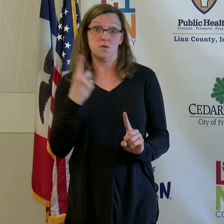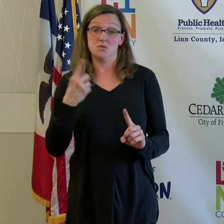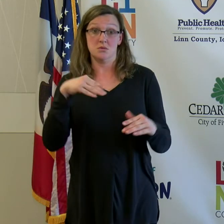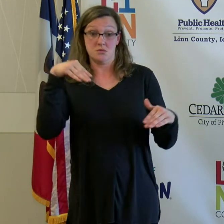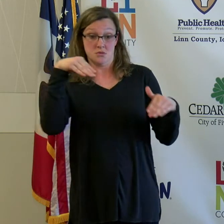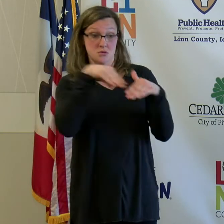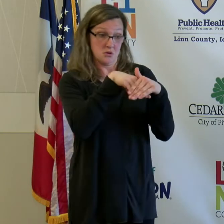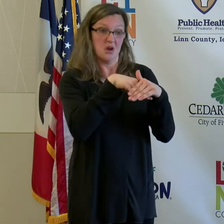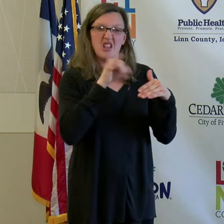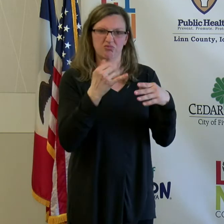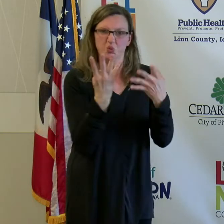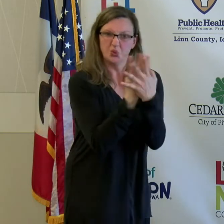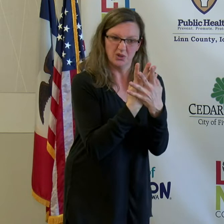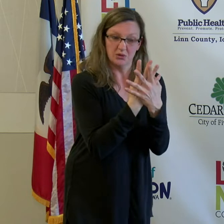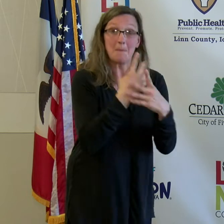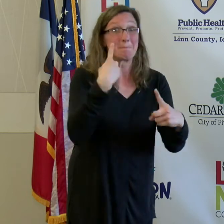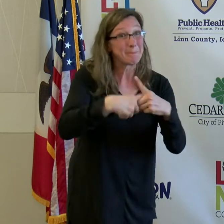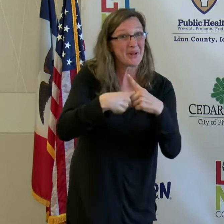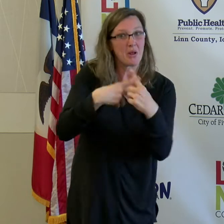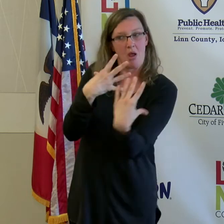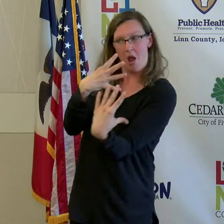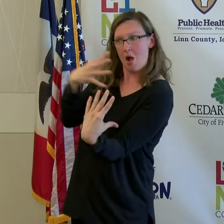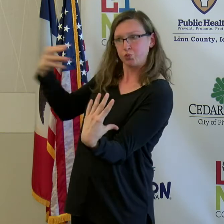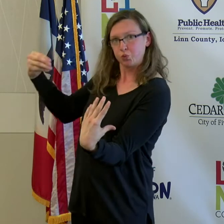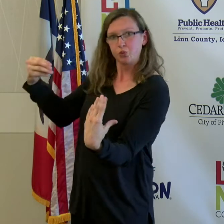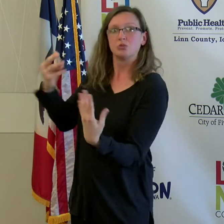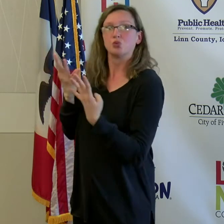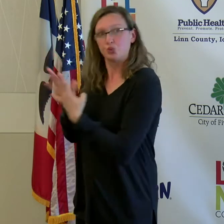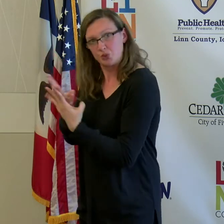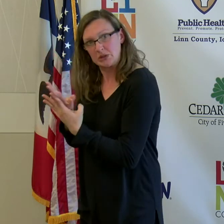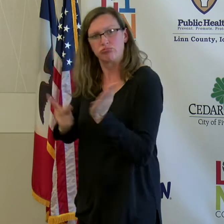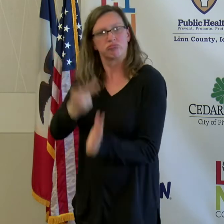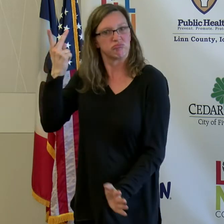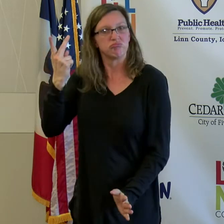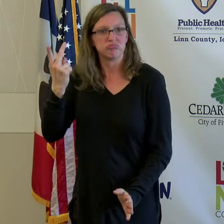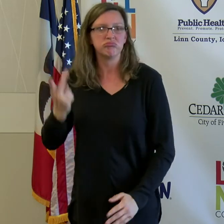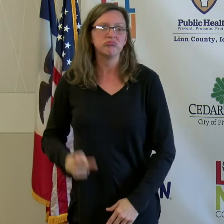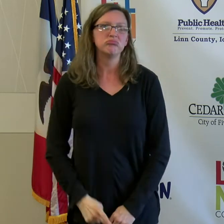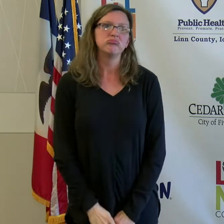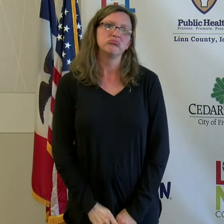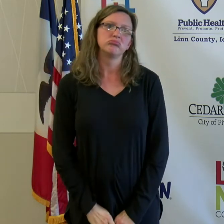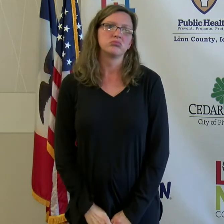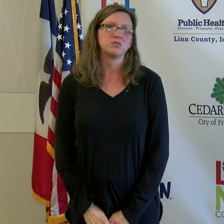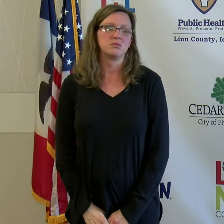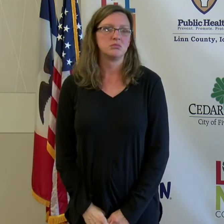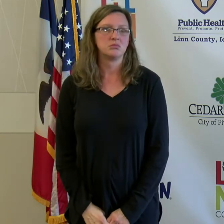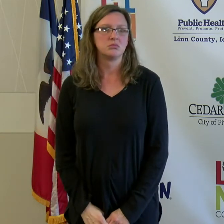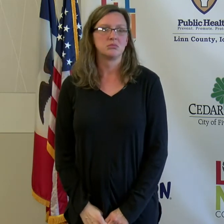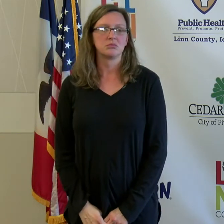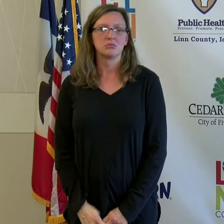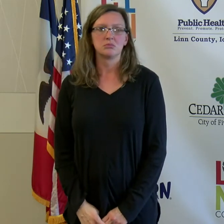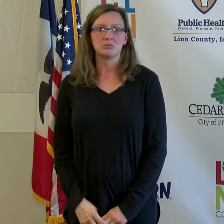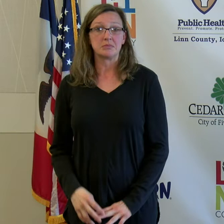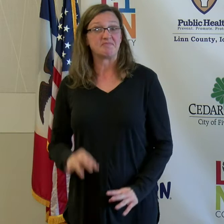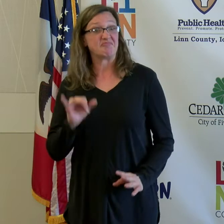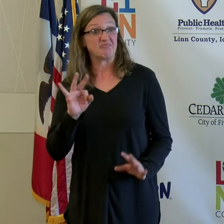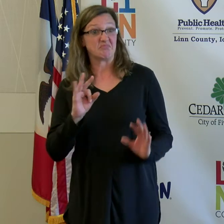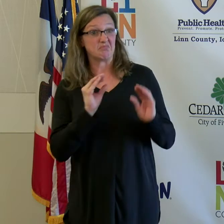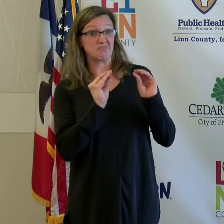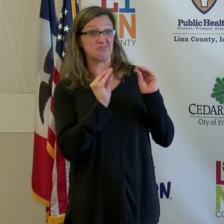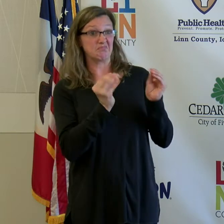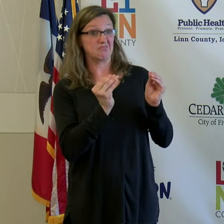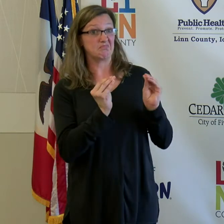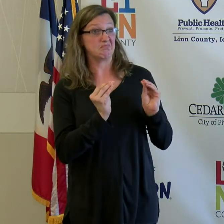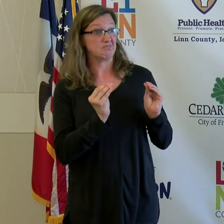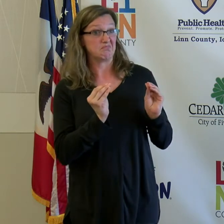Exclude all employees reporting fever or respiratory symptoms. These cases will be directed to